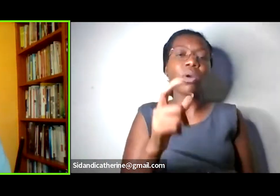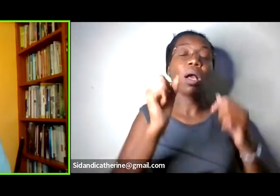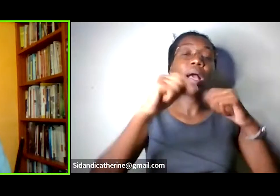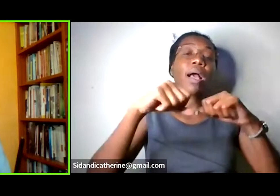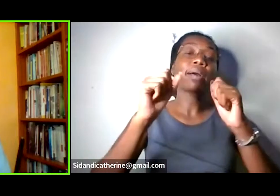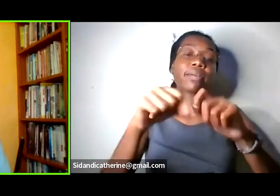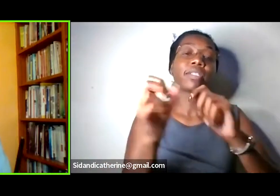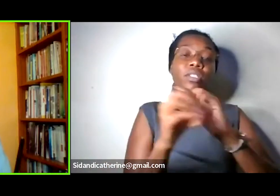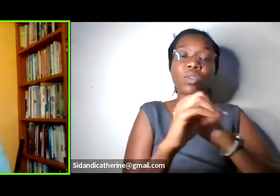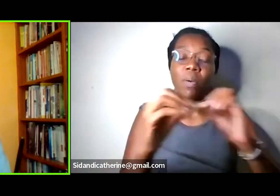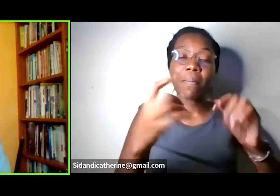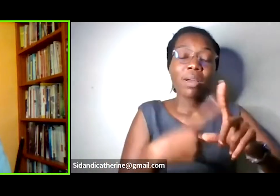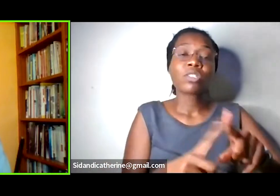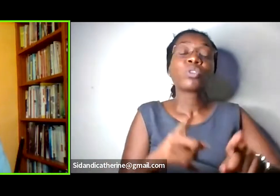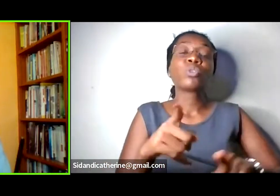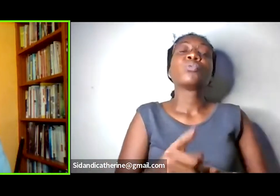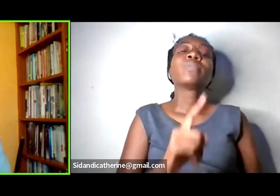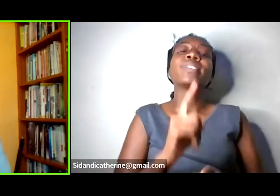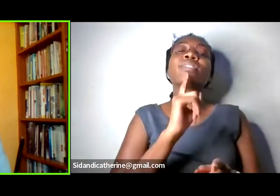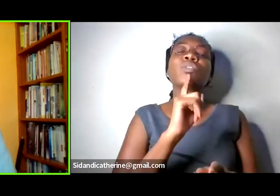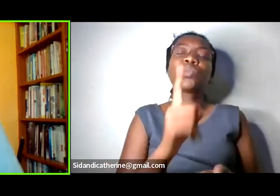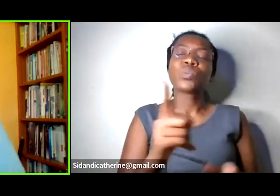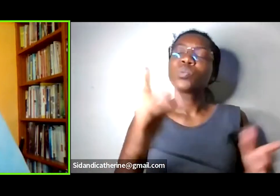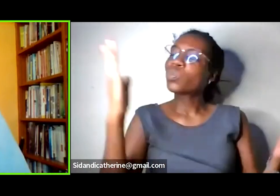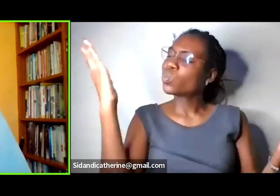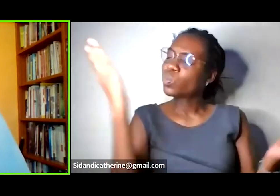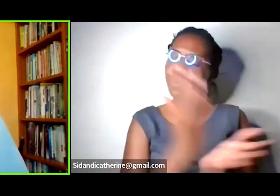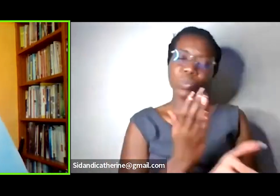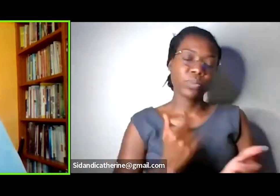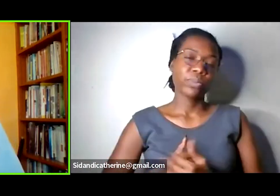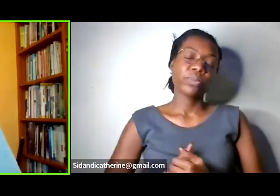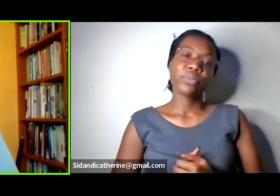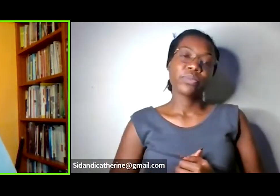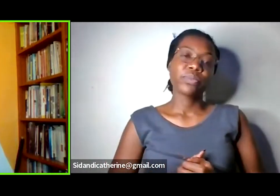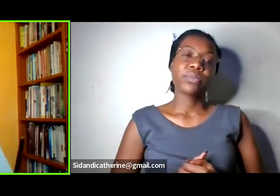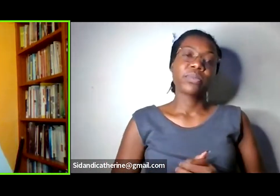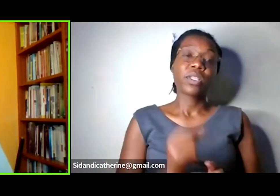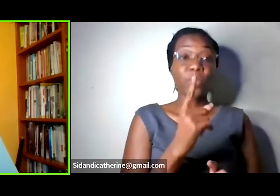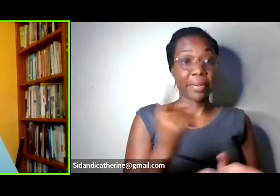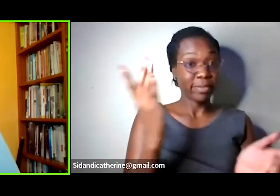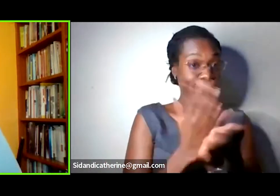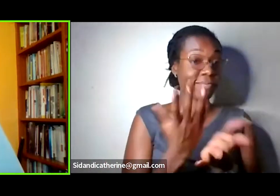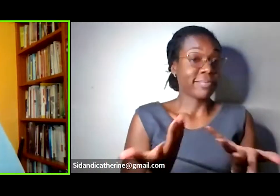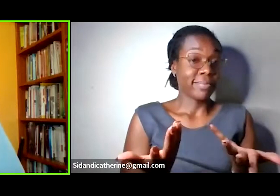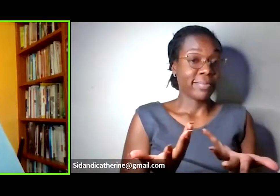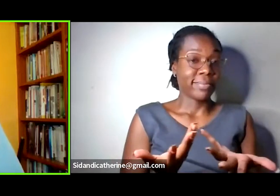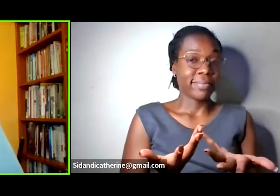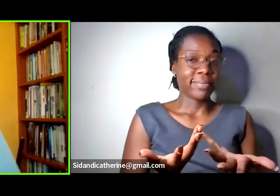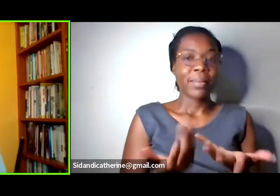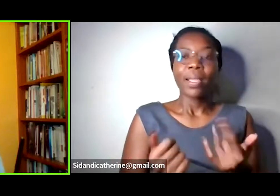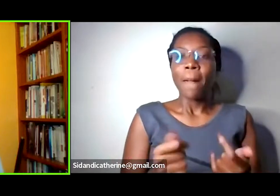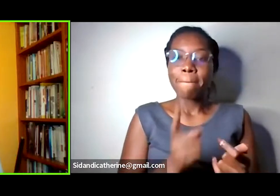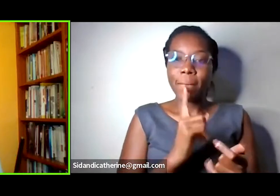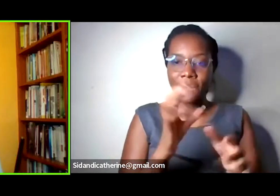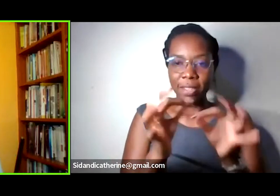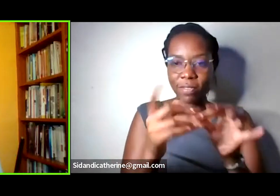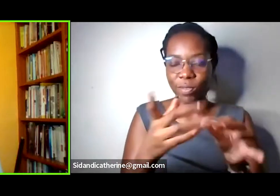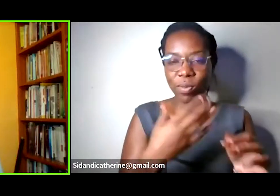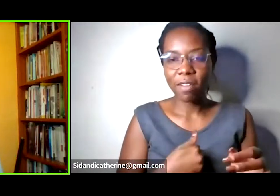to offer some sort of evidence that it is me. And the only way to offer evidence that,